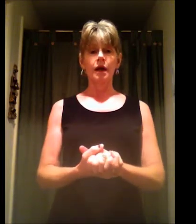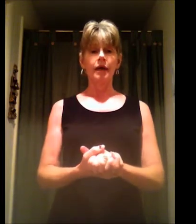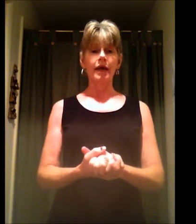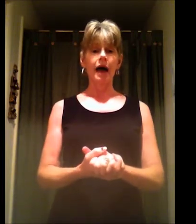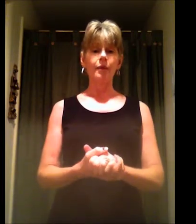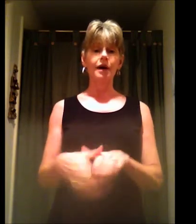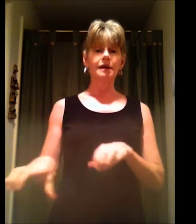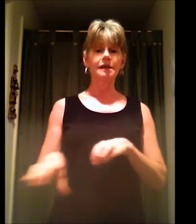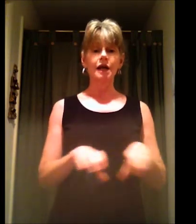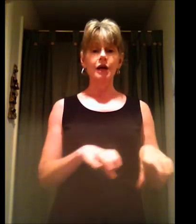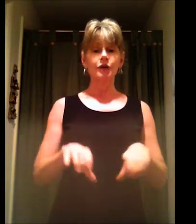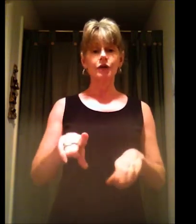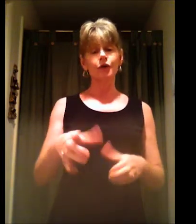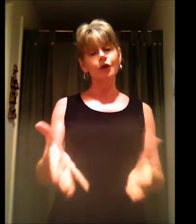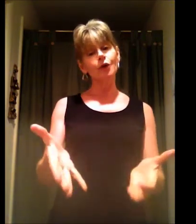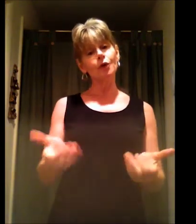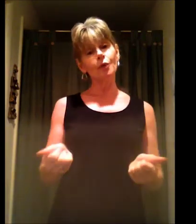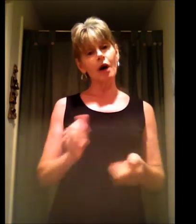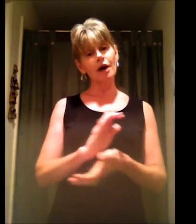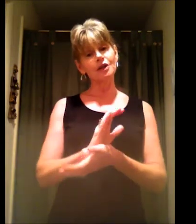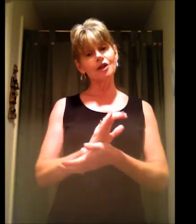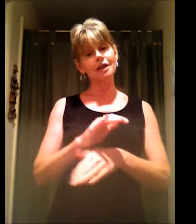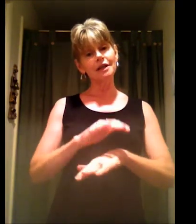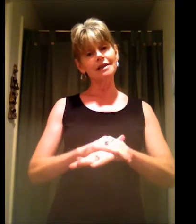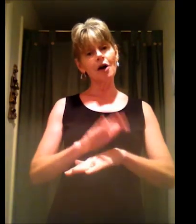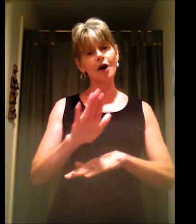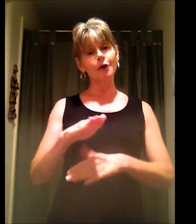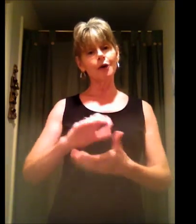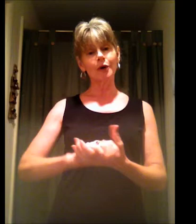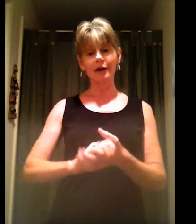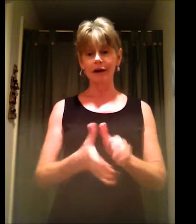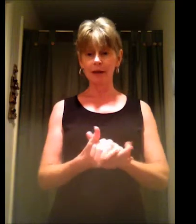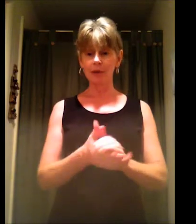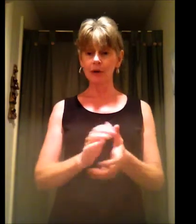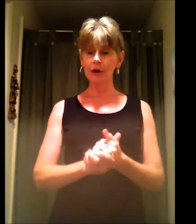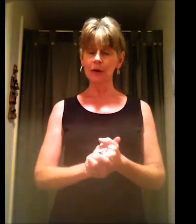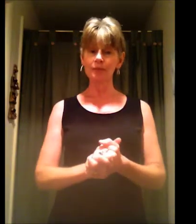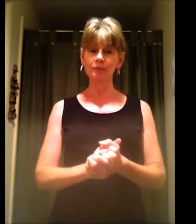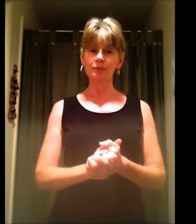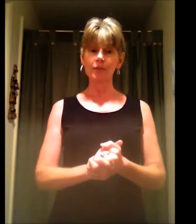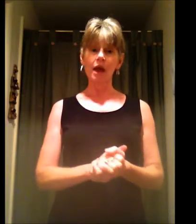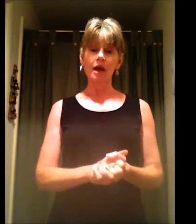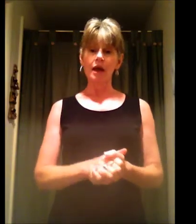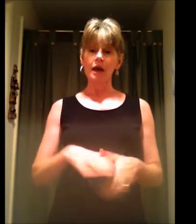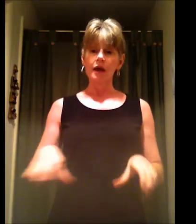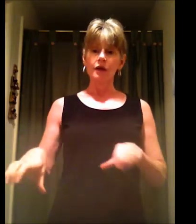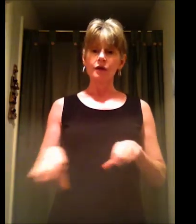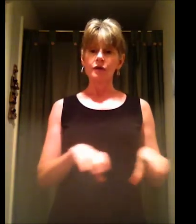and that was, do you want cheese on your hamburger?